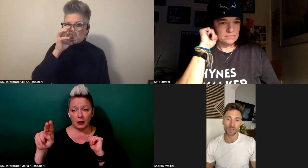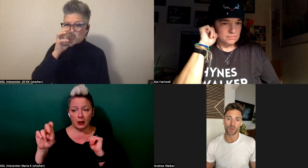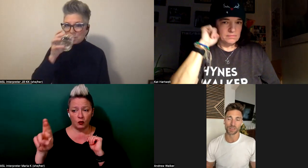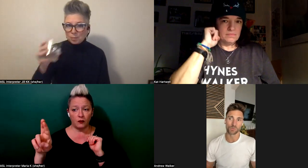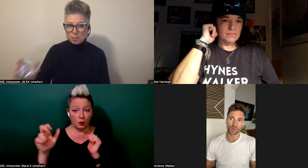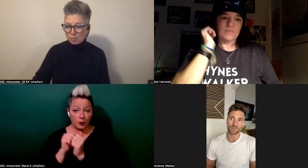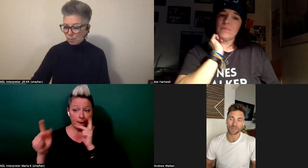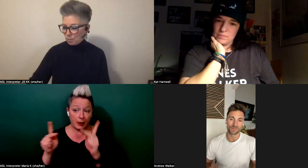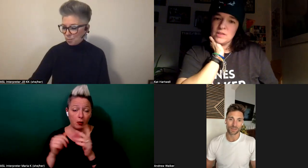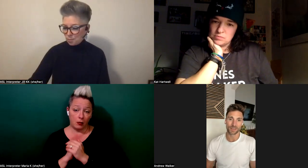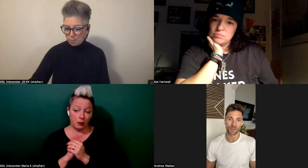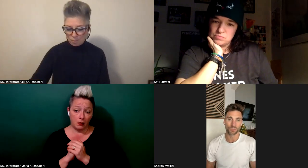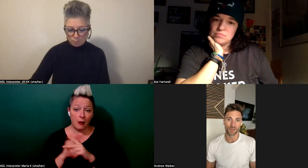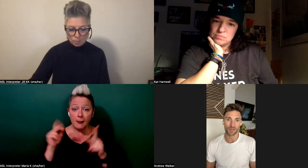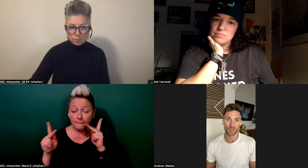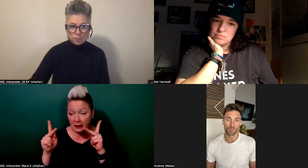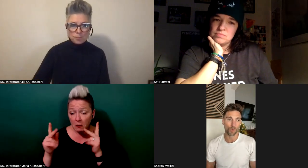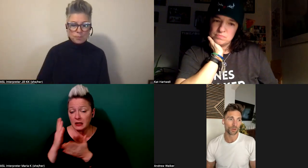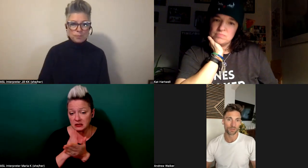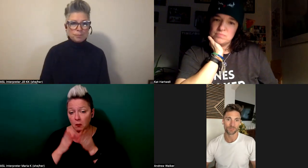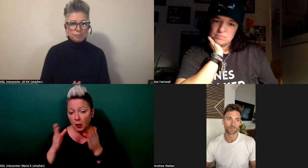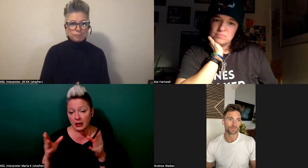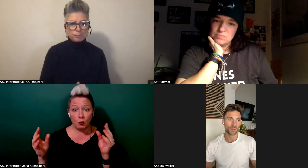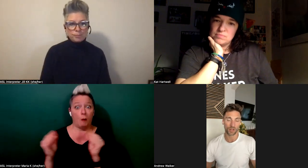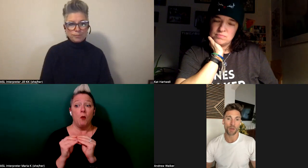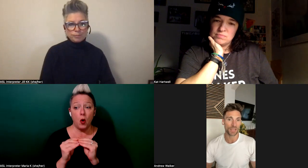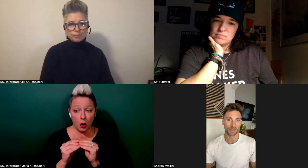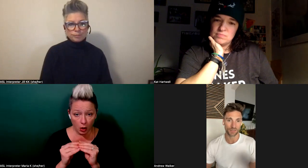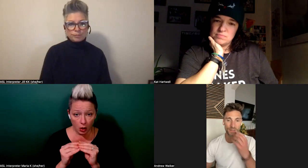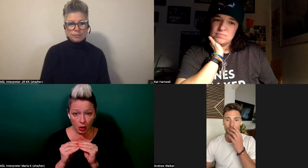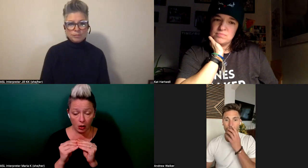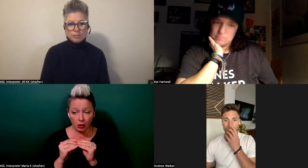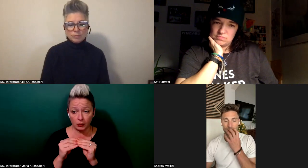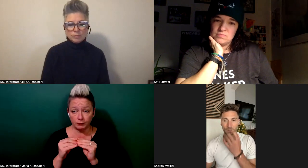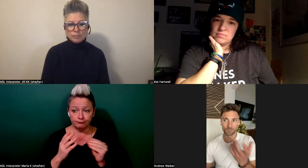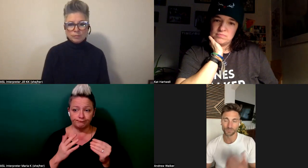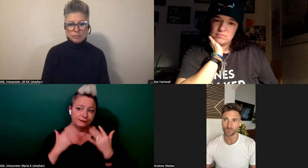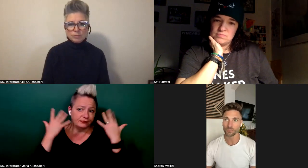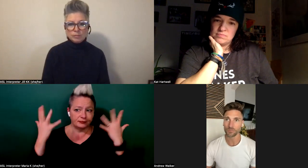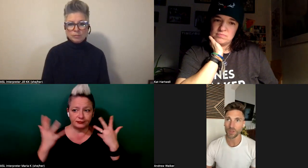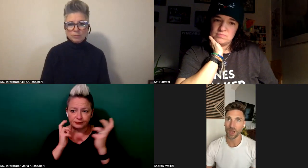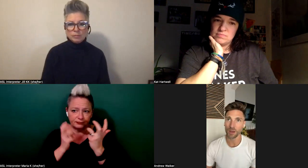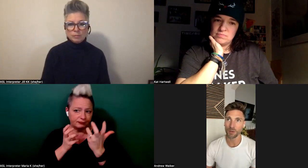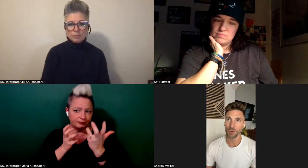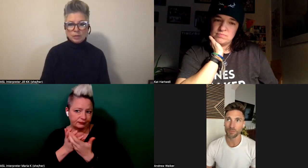people in some ways were even, more accommodating. And so,